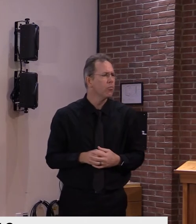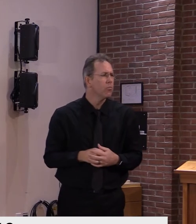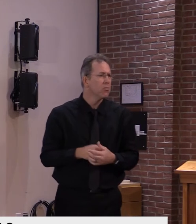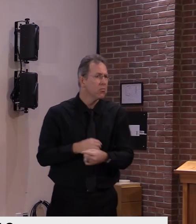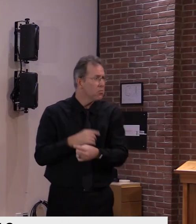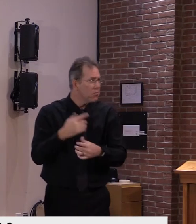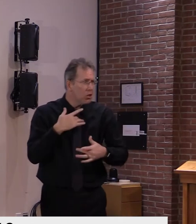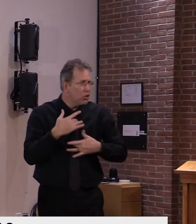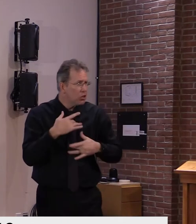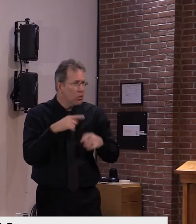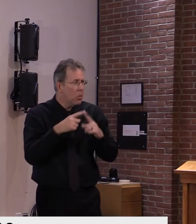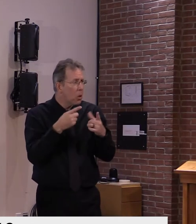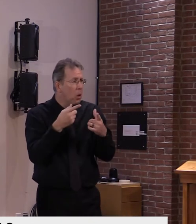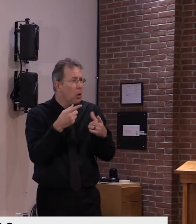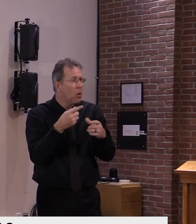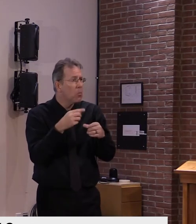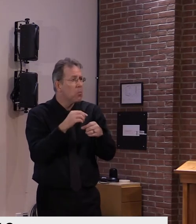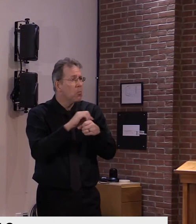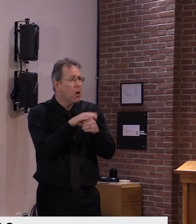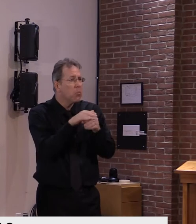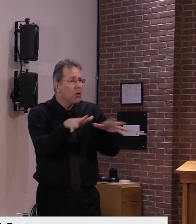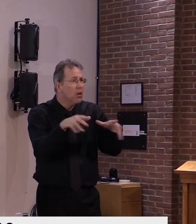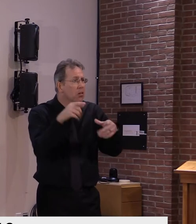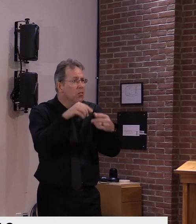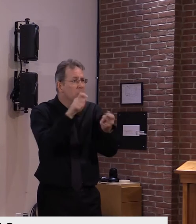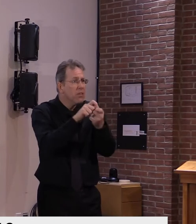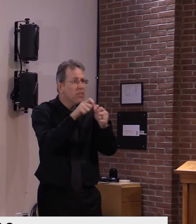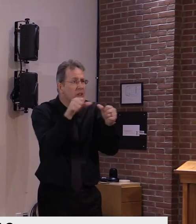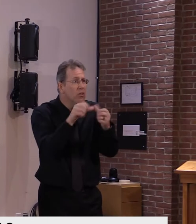surveillance testing? No, not at this point in time.